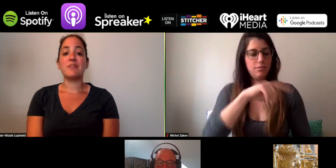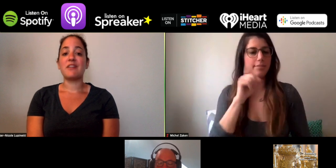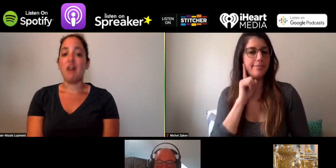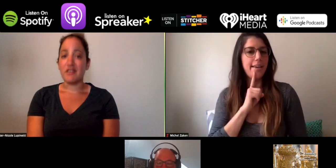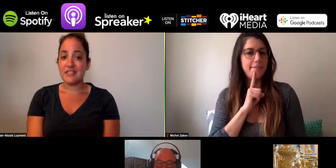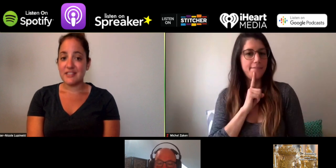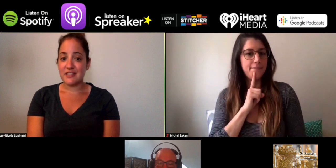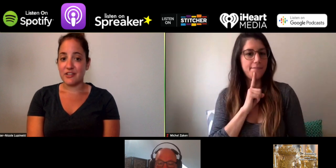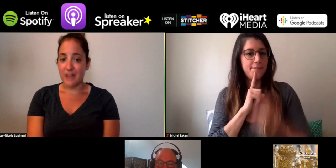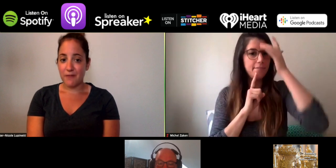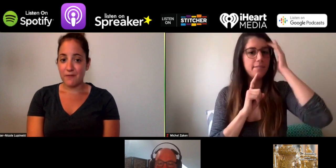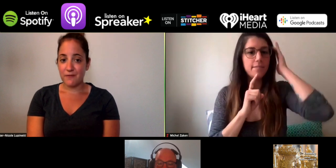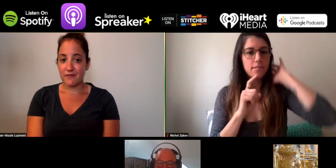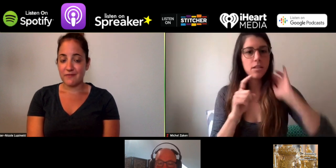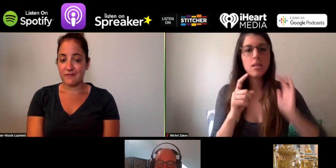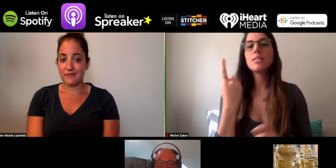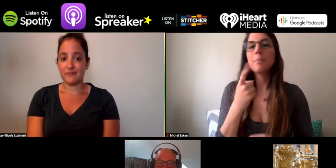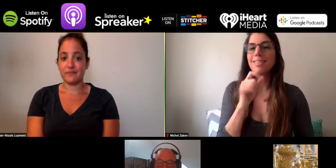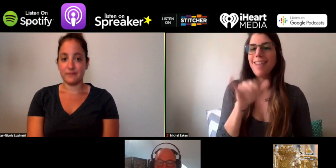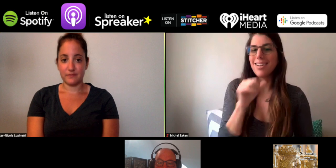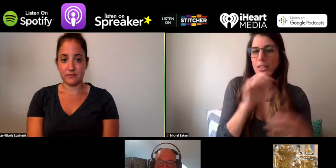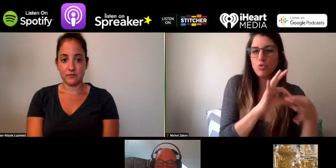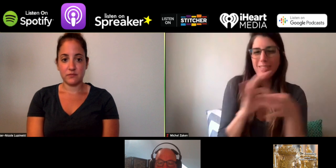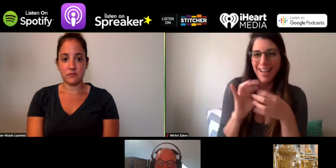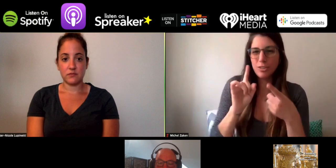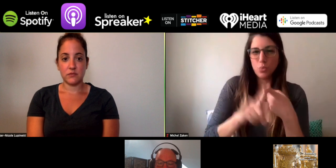just because they're deaf.